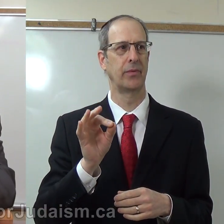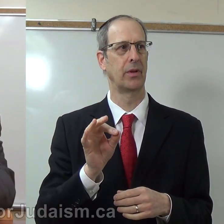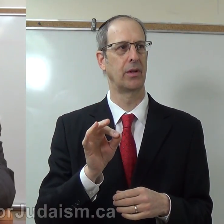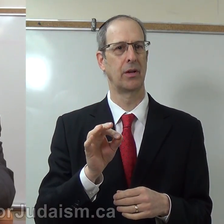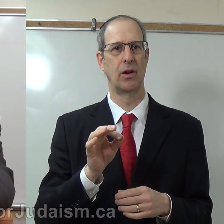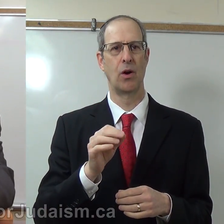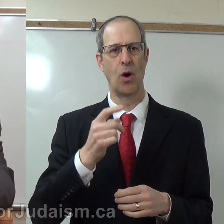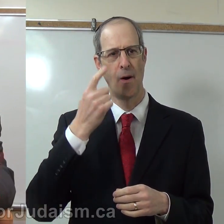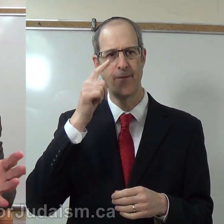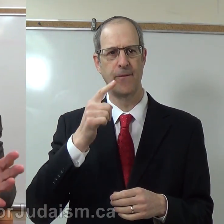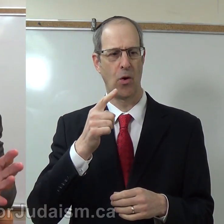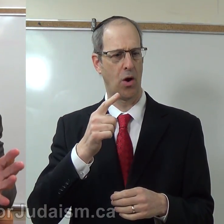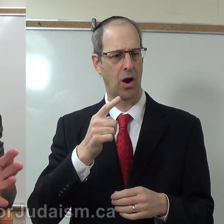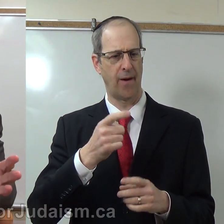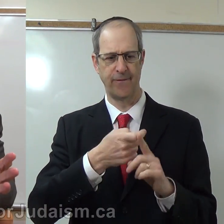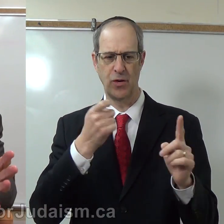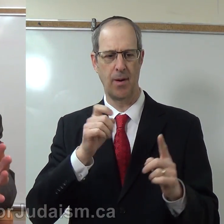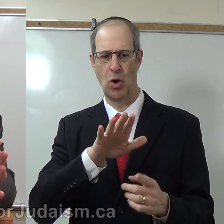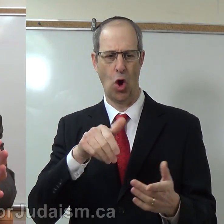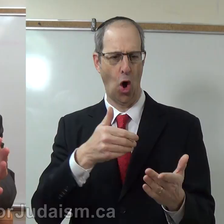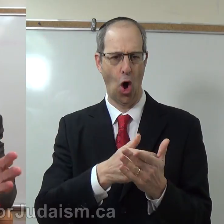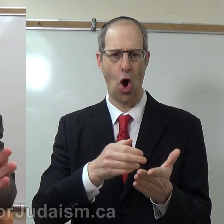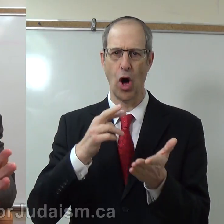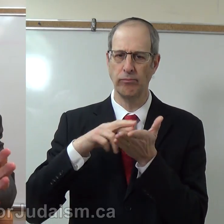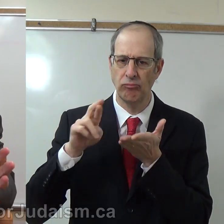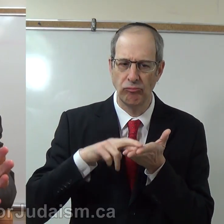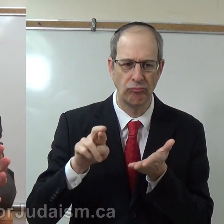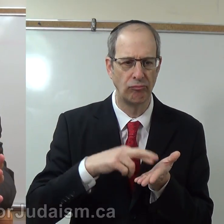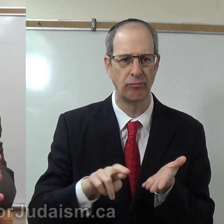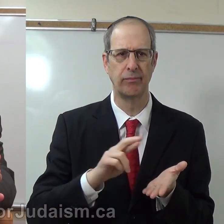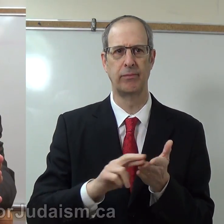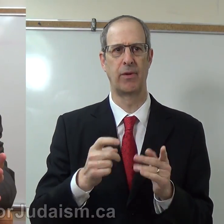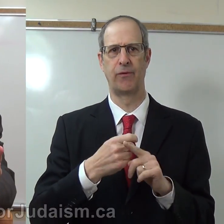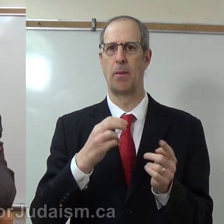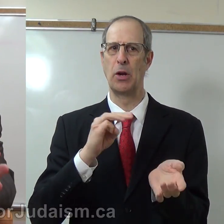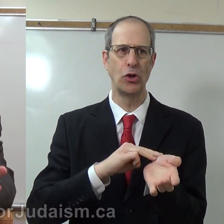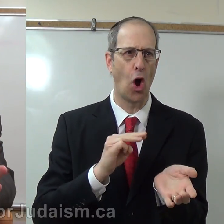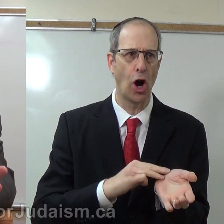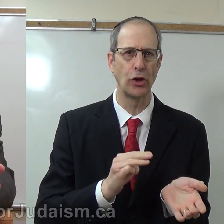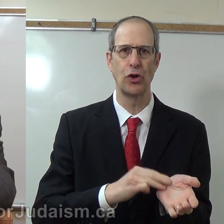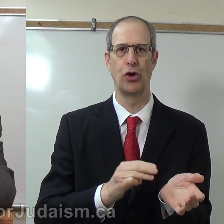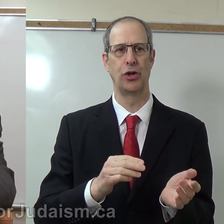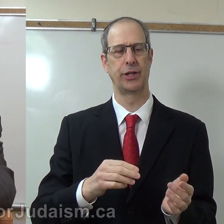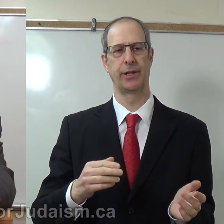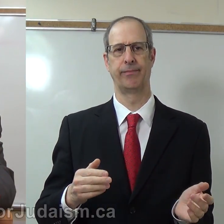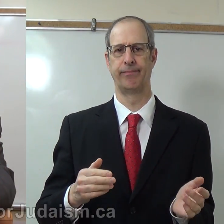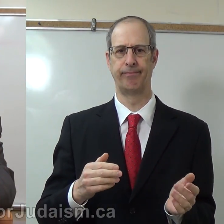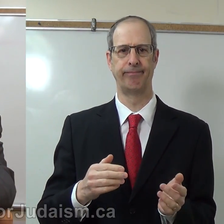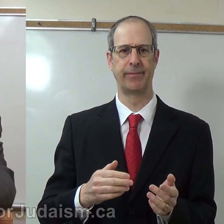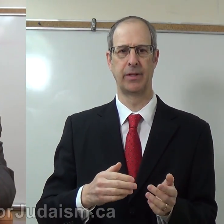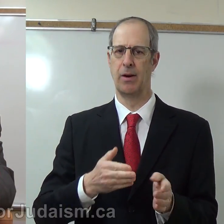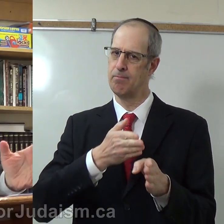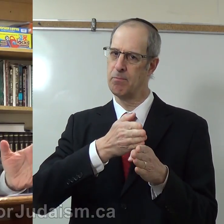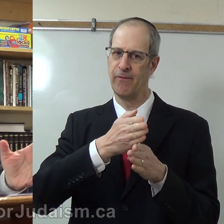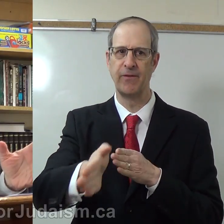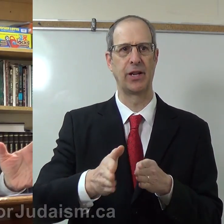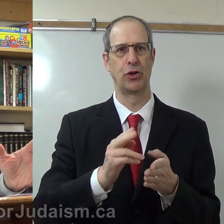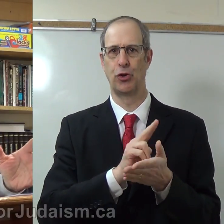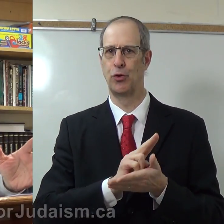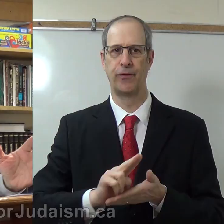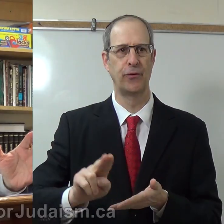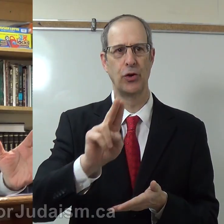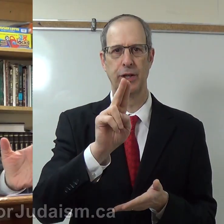almost all of the studies, people, doctors, and scholars and professors